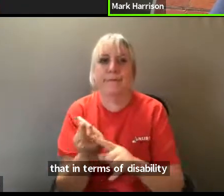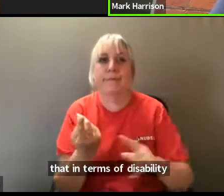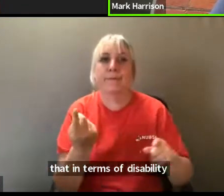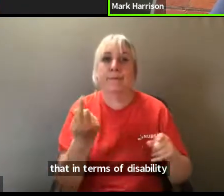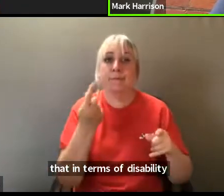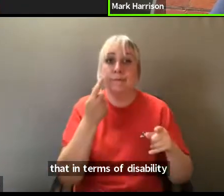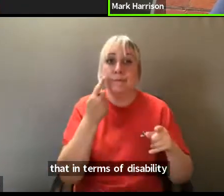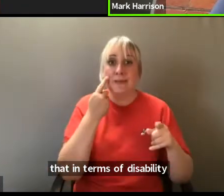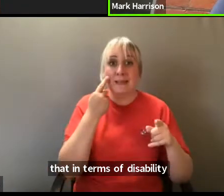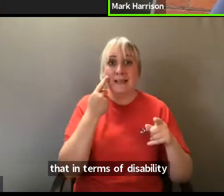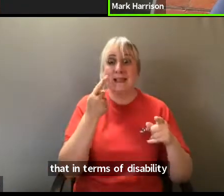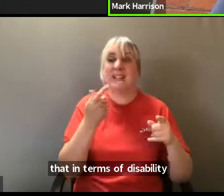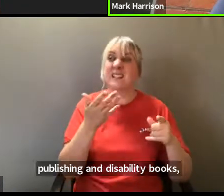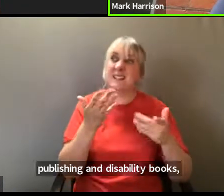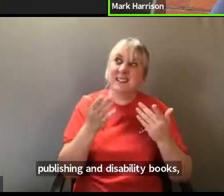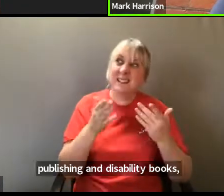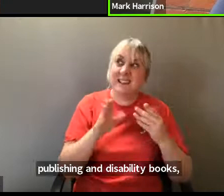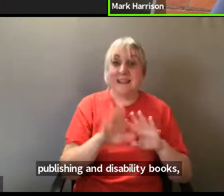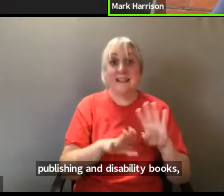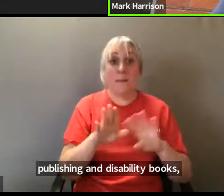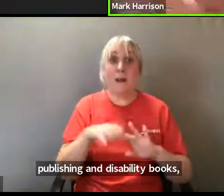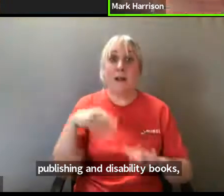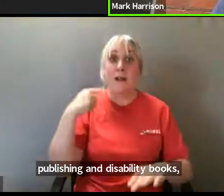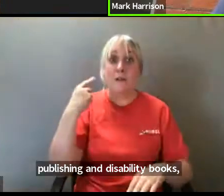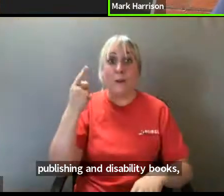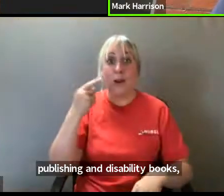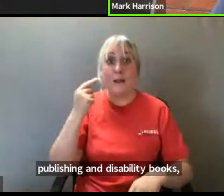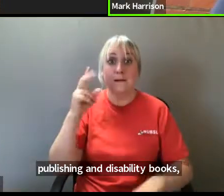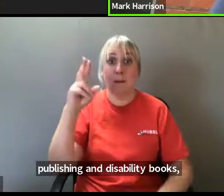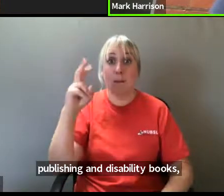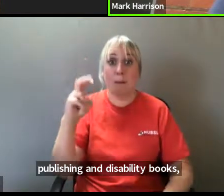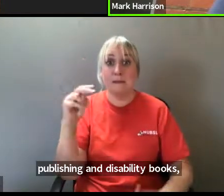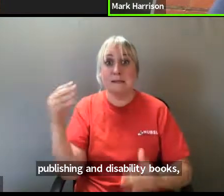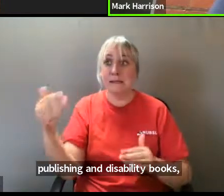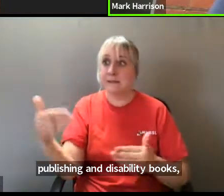they're a bit like London buses, and